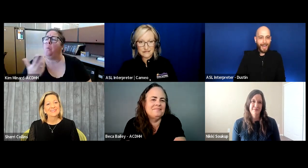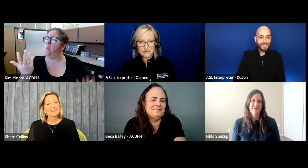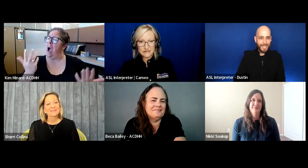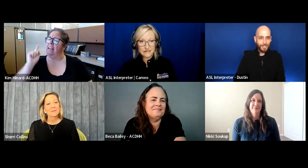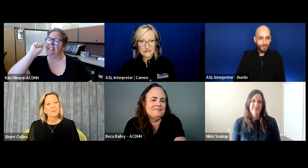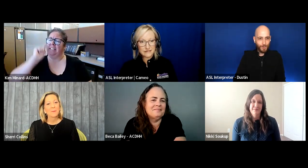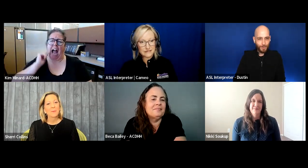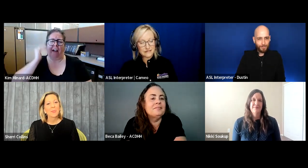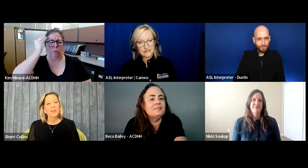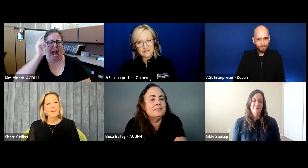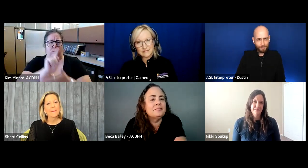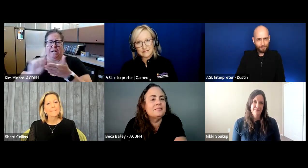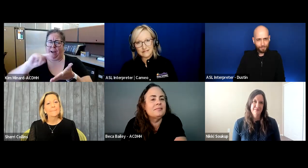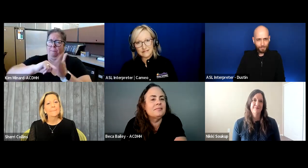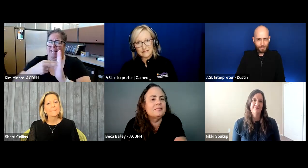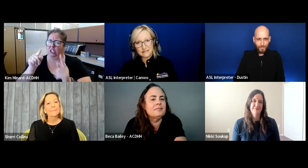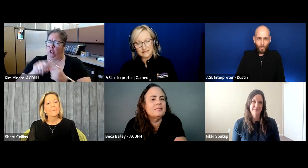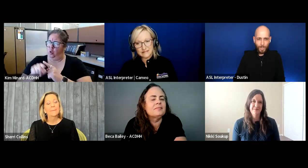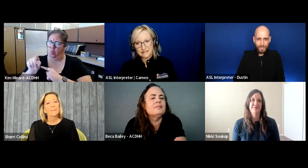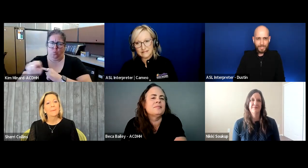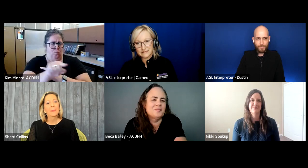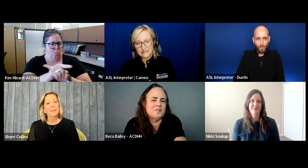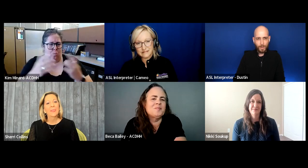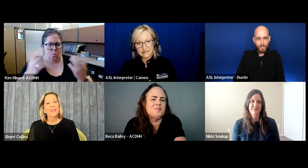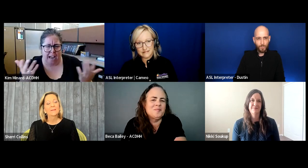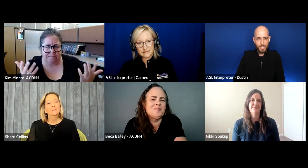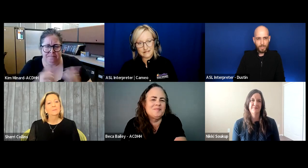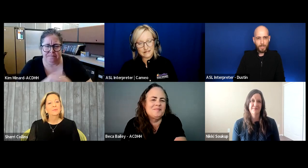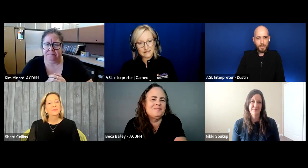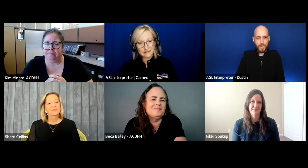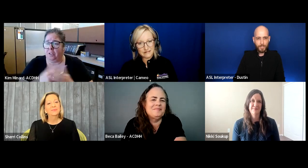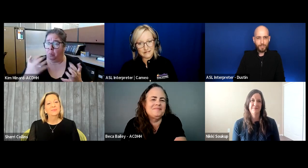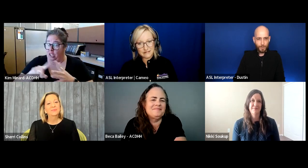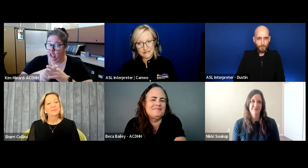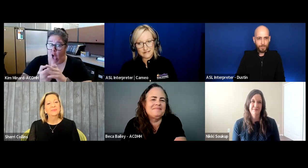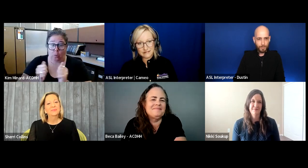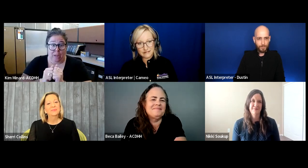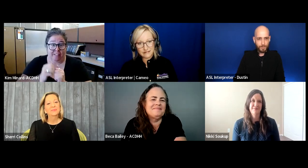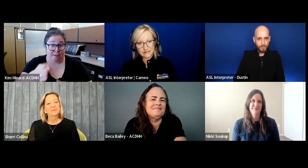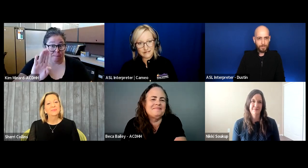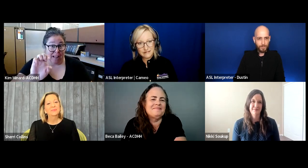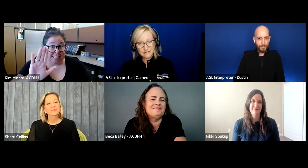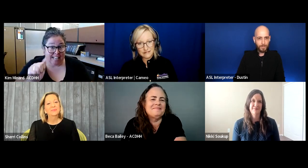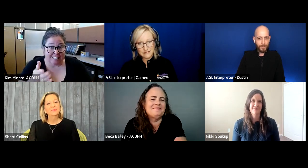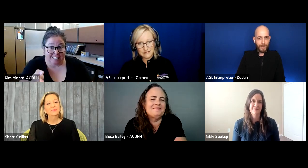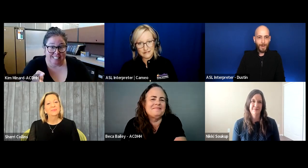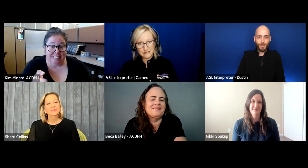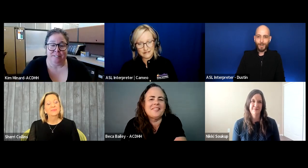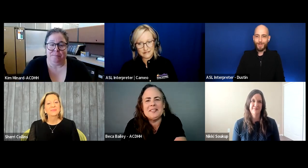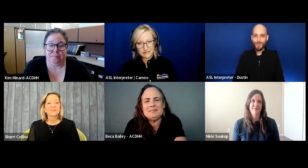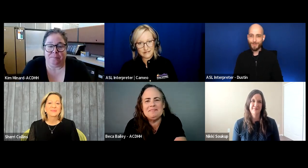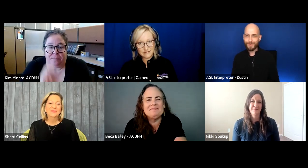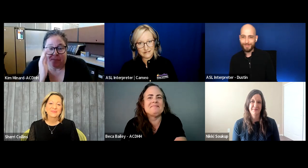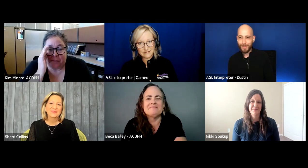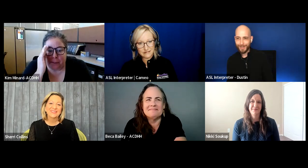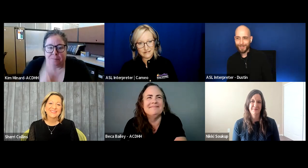And I'm going to ask each of you, what does Deaf Awareness Week mean to you? And